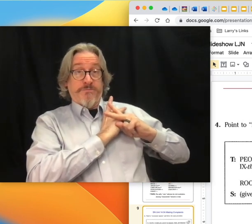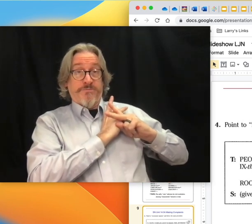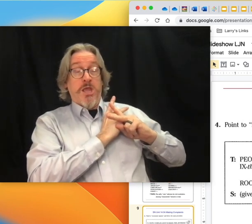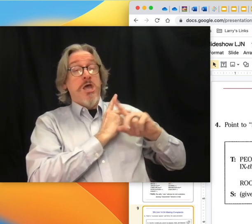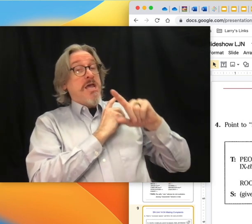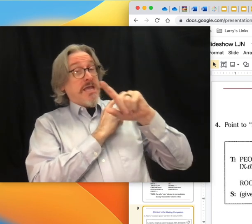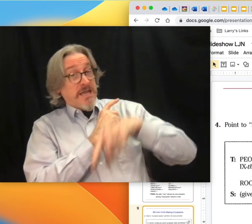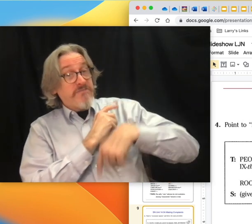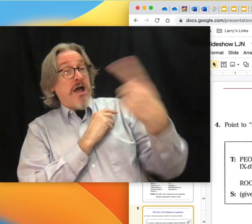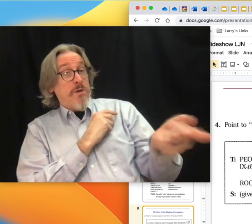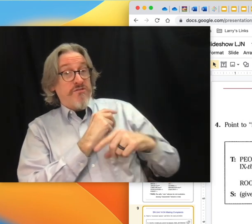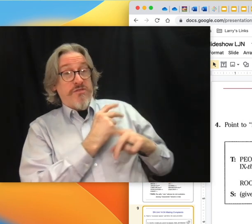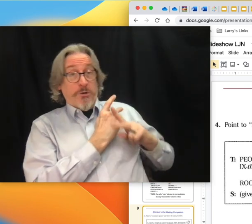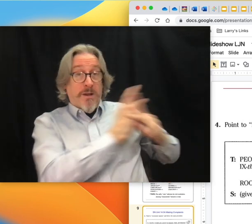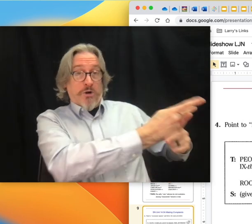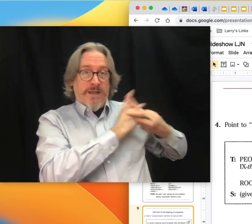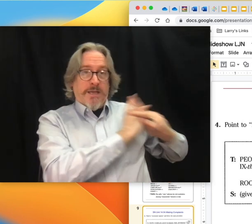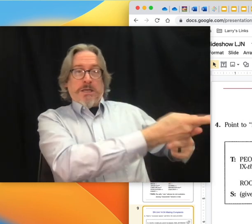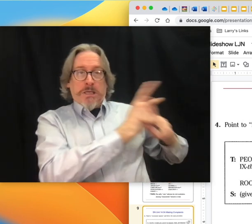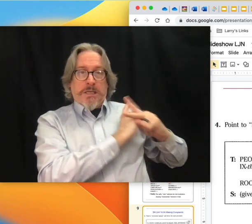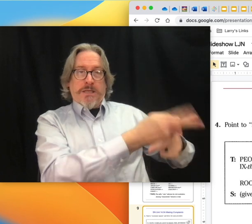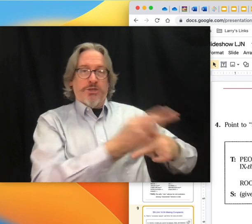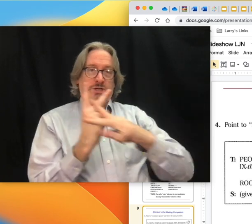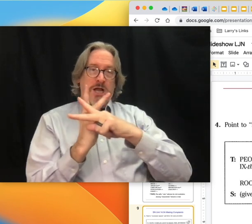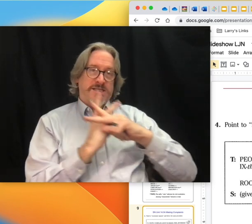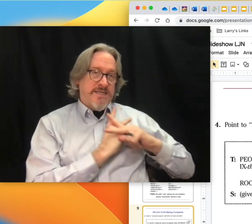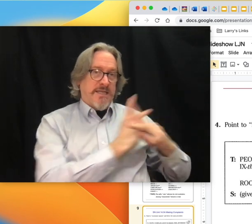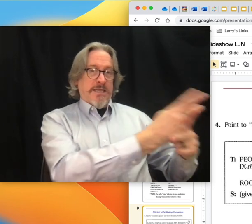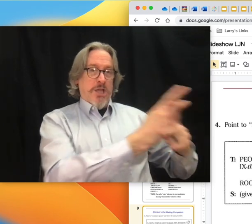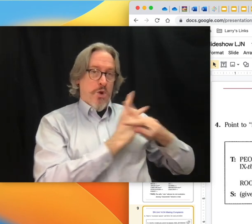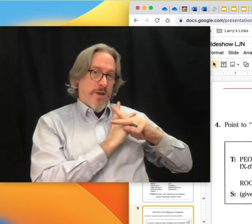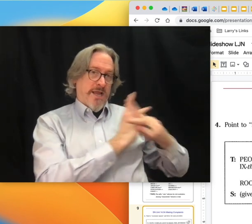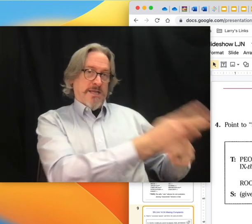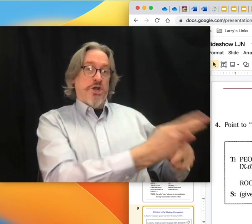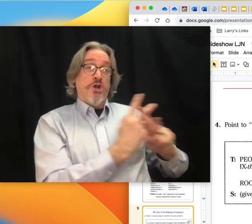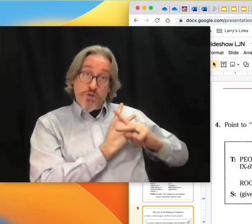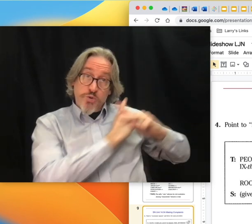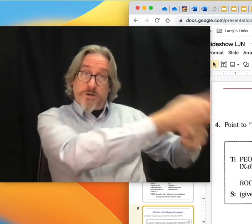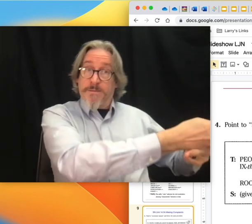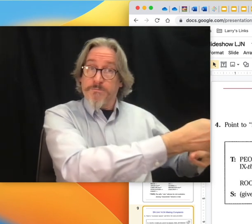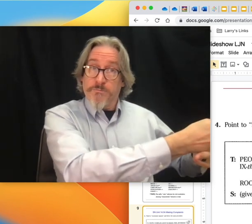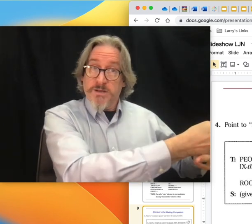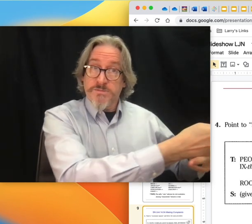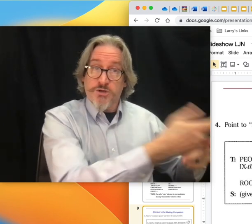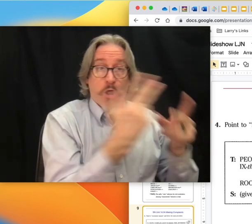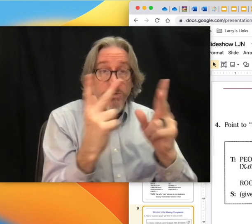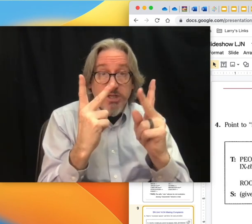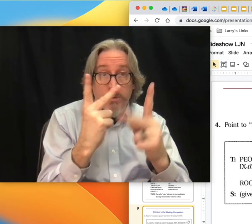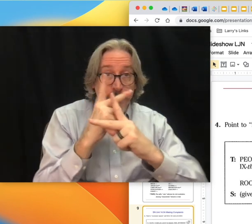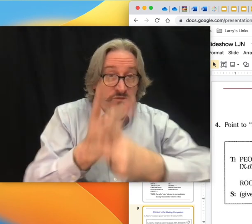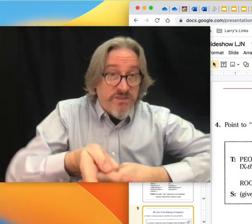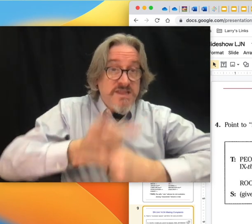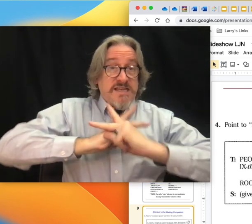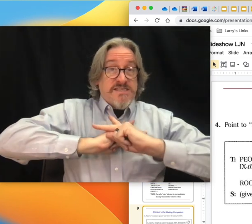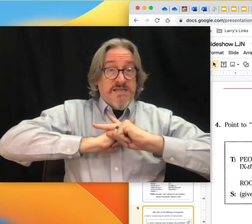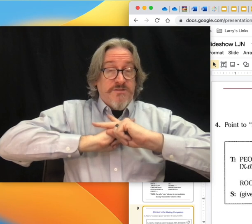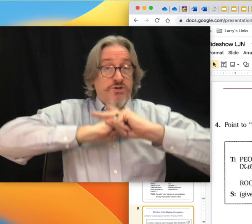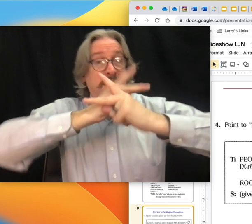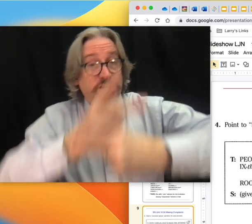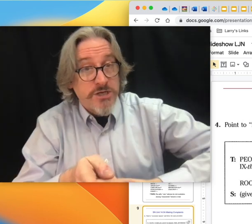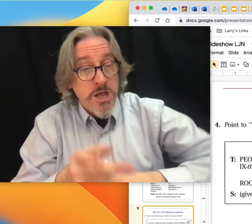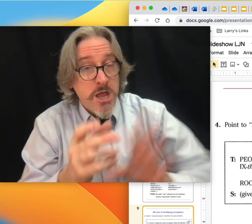to me. If, however, they're borrowing it, you're constantly loaning it toward them. Right? So you're always going to want to move